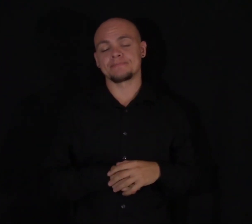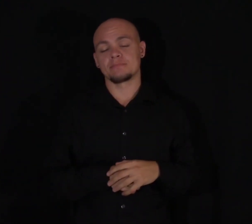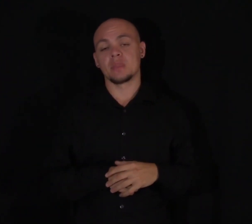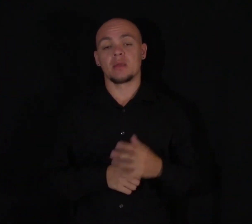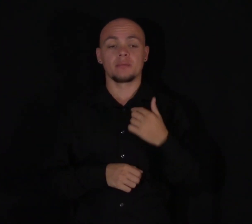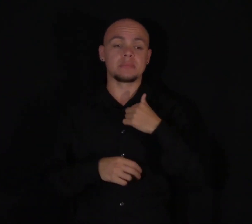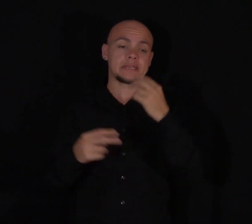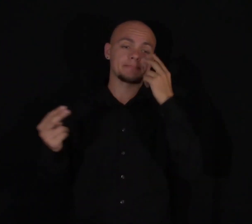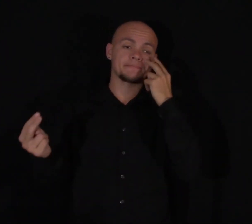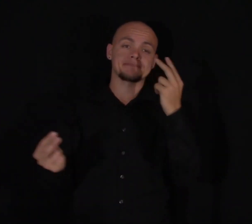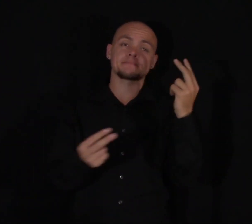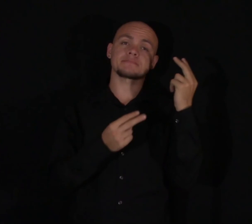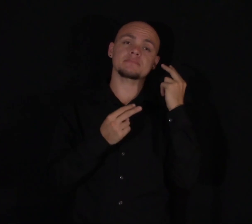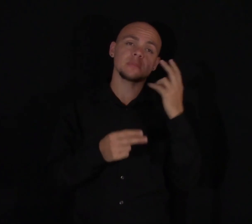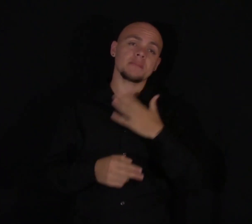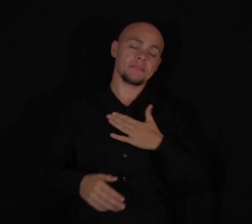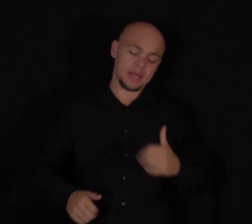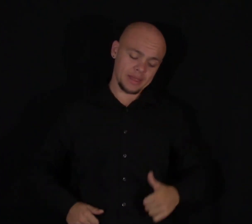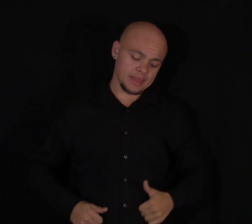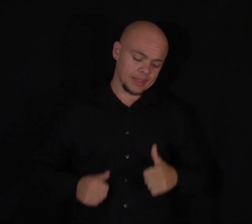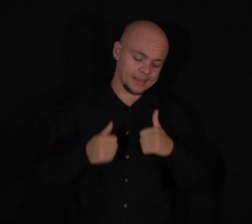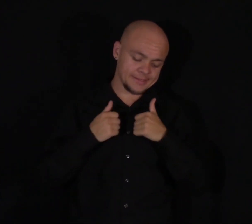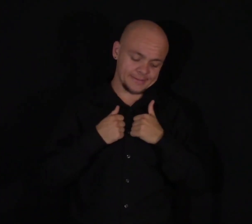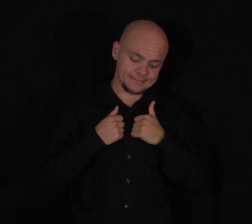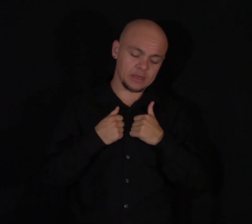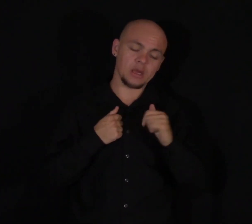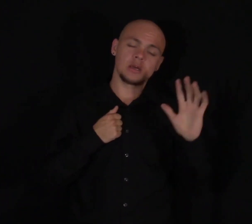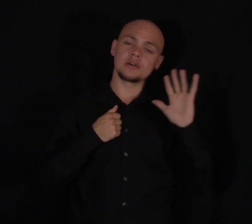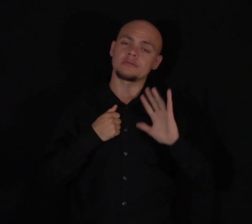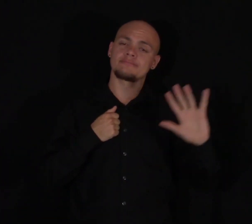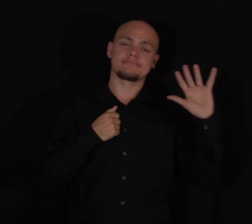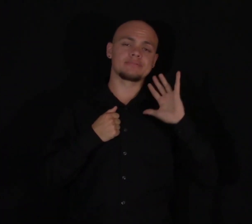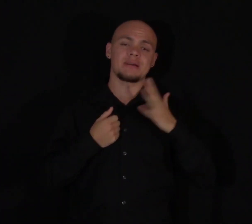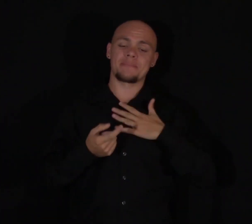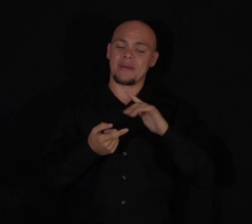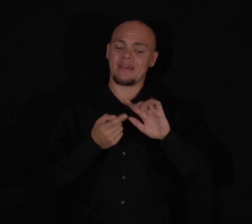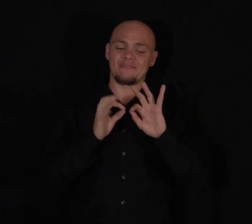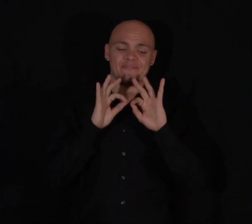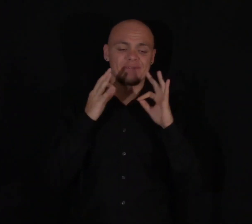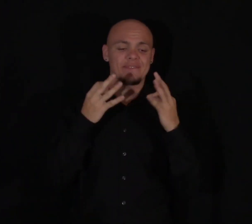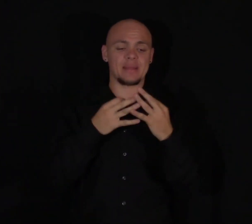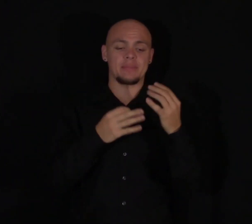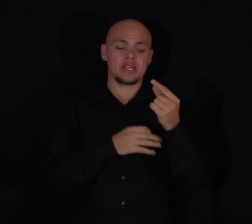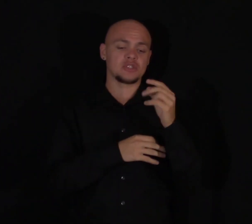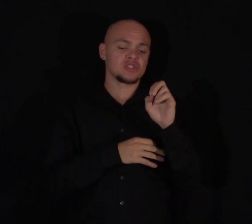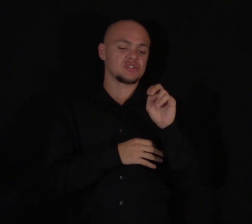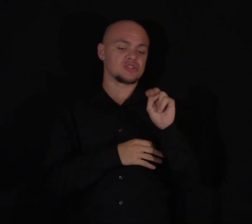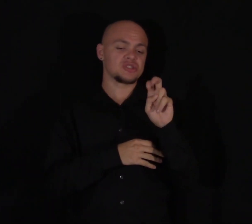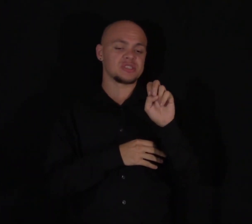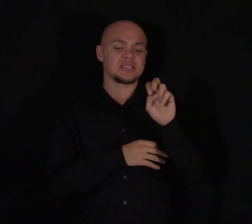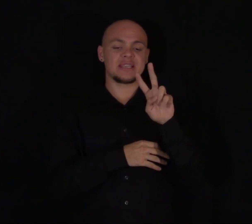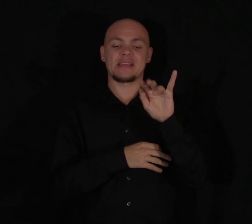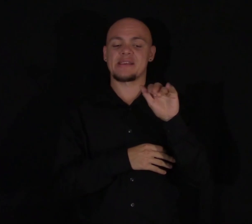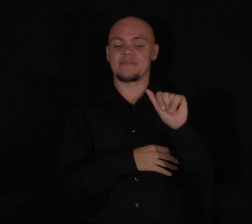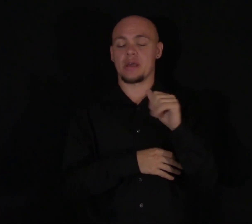life, my quiet happiness while residing with my family in Geneva, the death of my mother, and my departure from